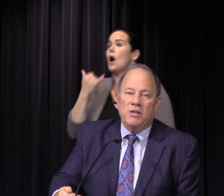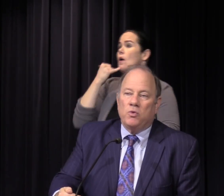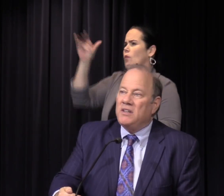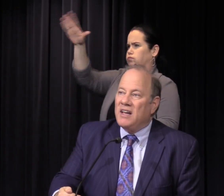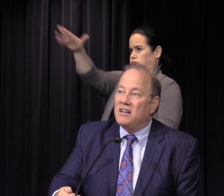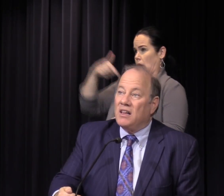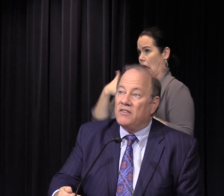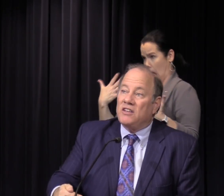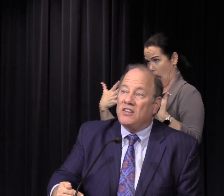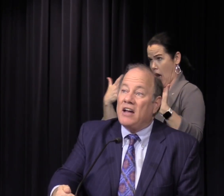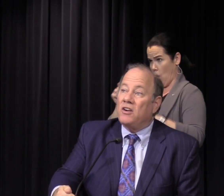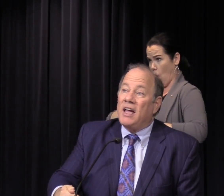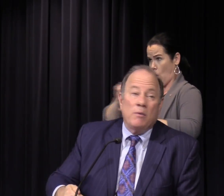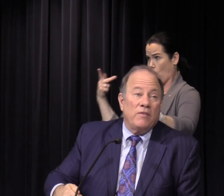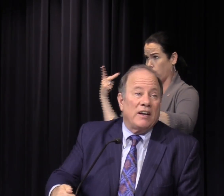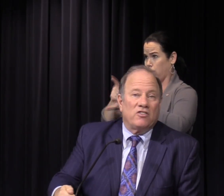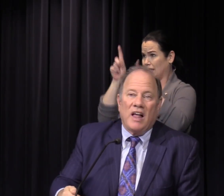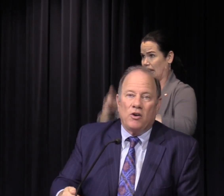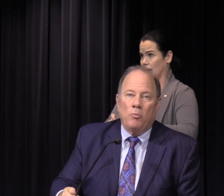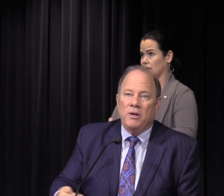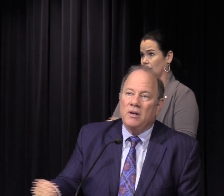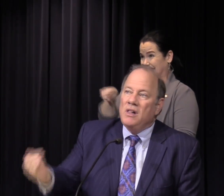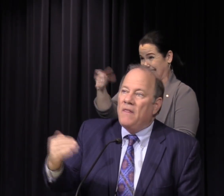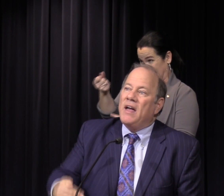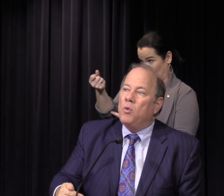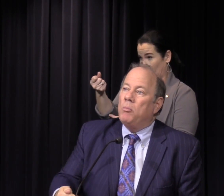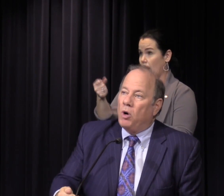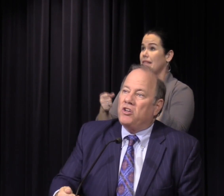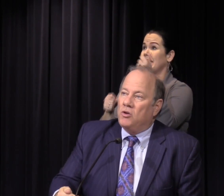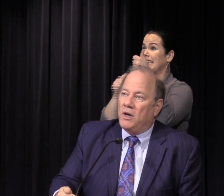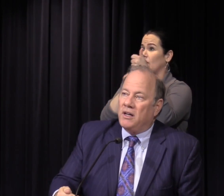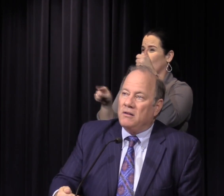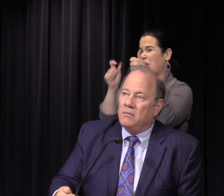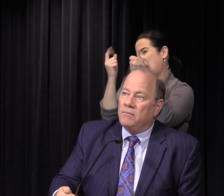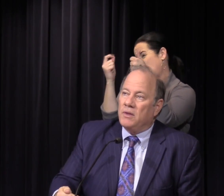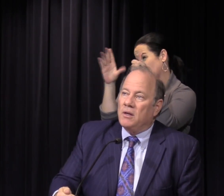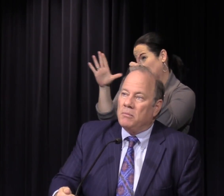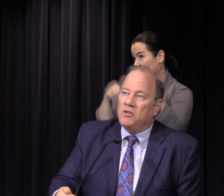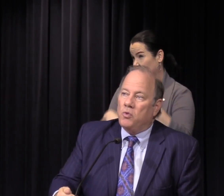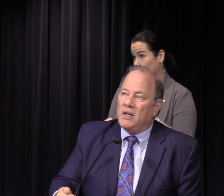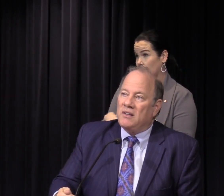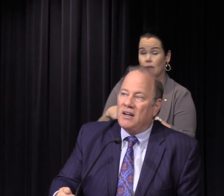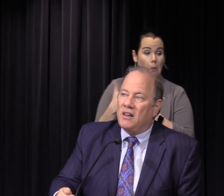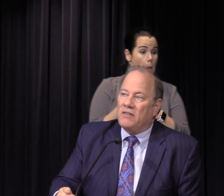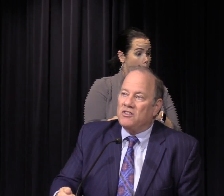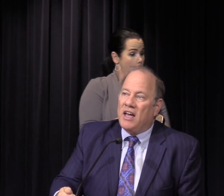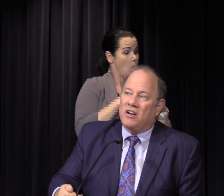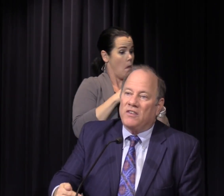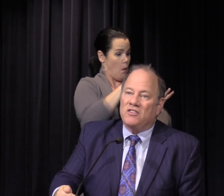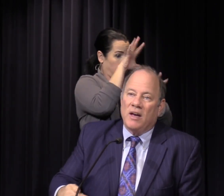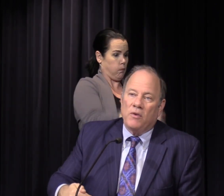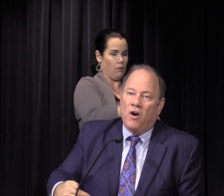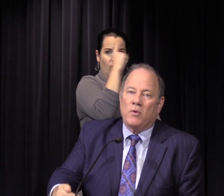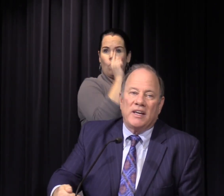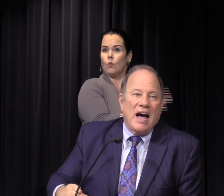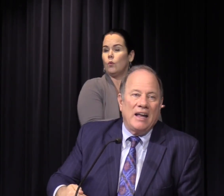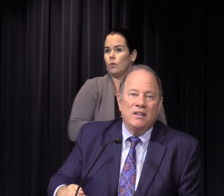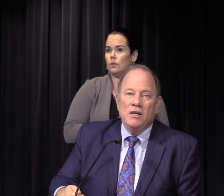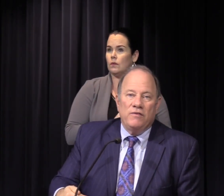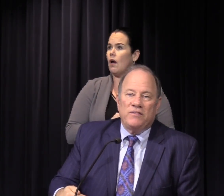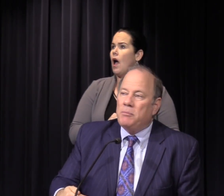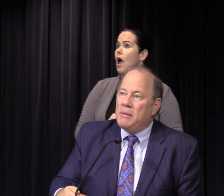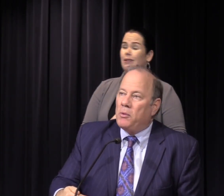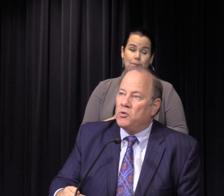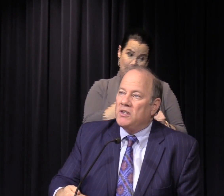there between 10 and 11 on Saturday, and we've got a slot open, they will book you in between 10 and 11 Saturday. They say, we've already